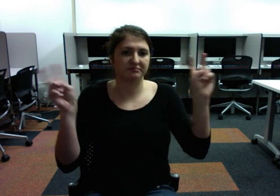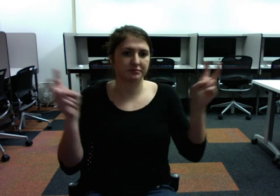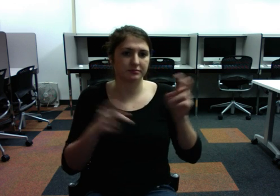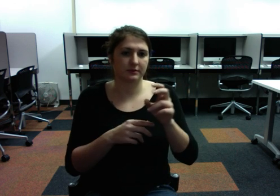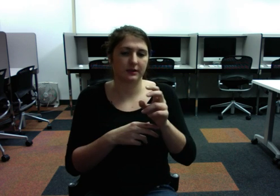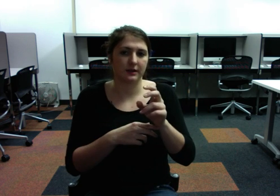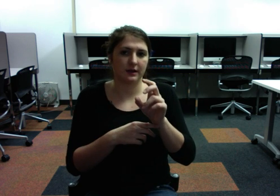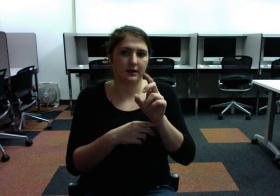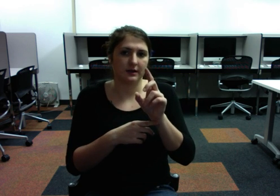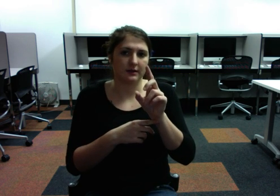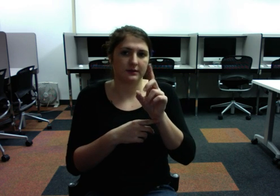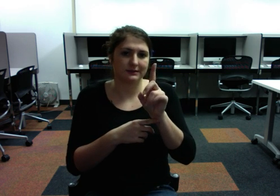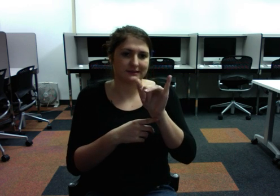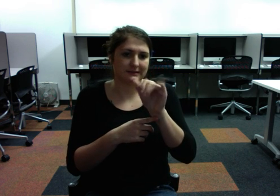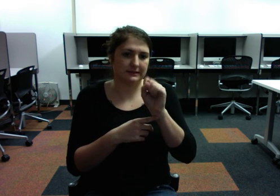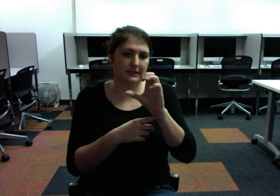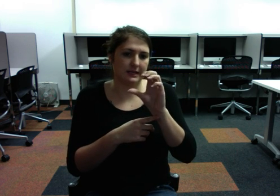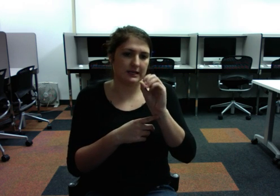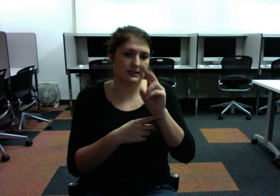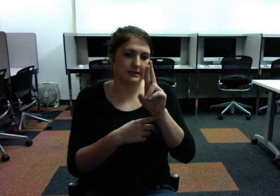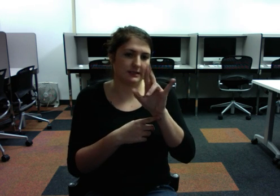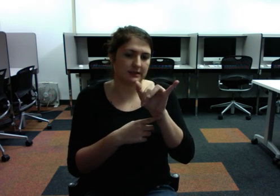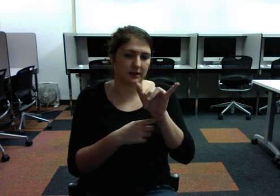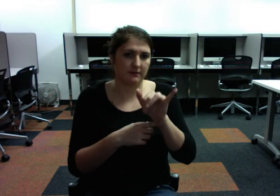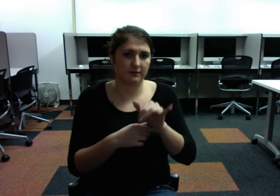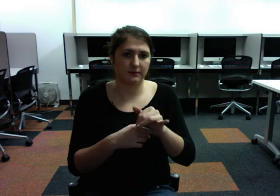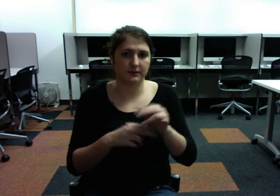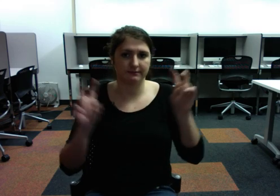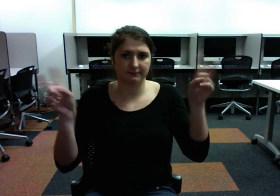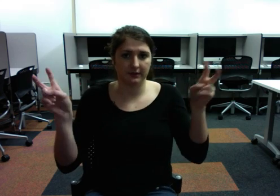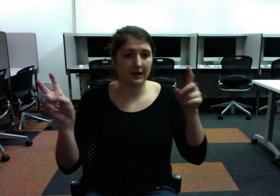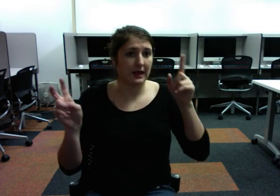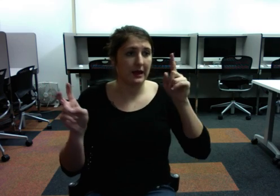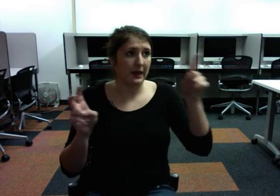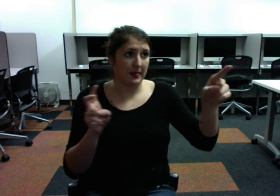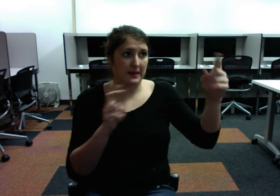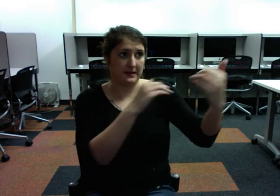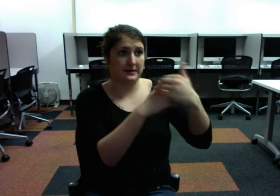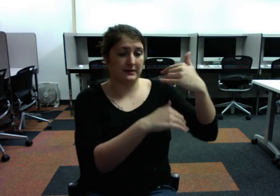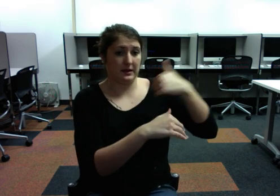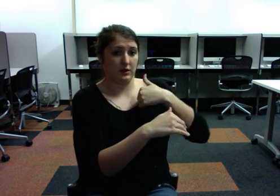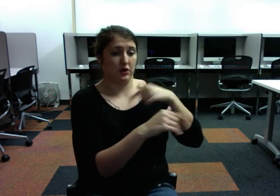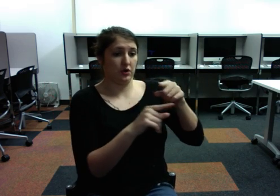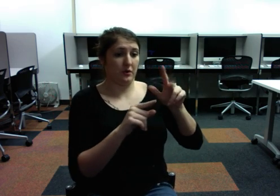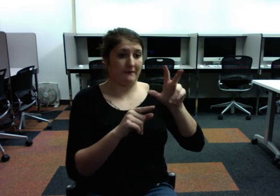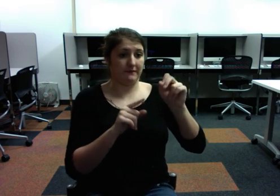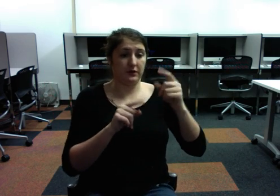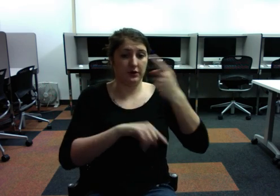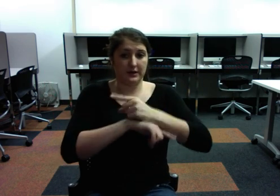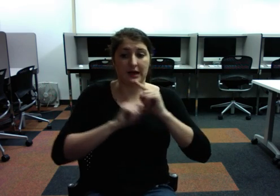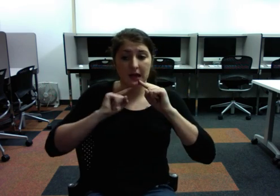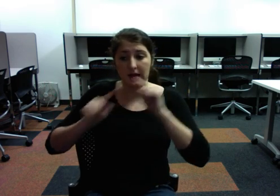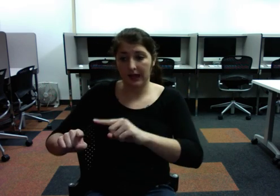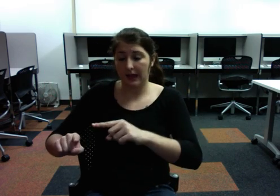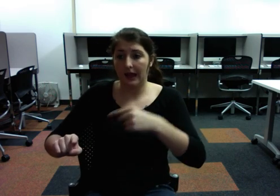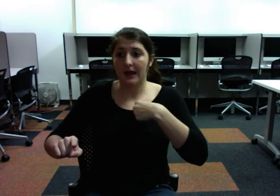documents and requests for admissions. They send them to us. You have 30 days to answer them. We send a set to the other side. They have 30